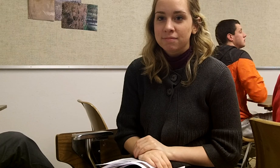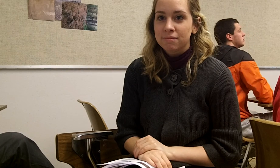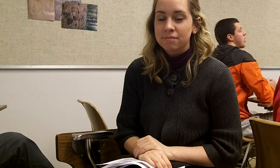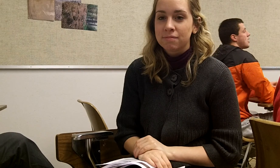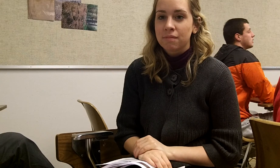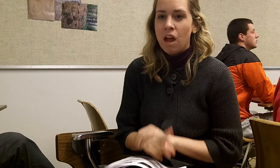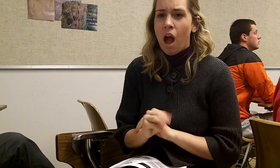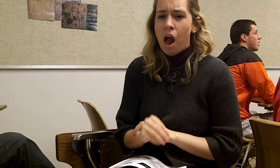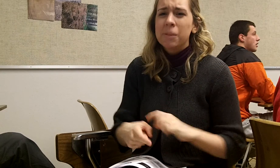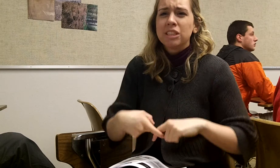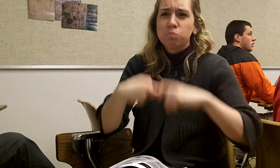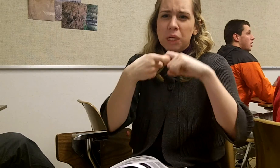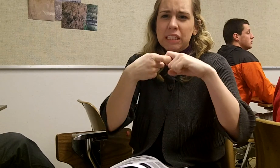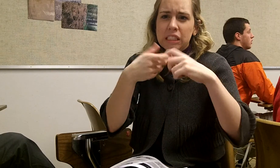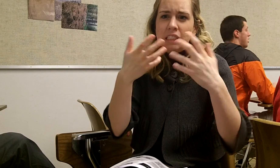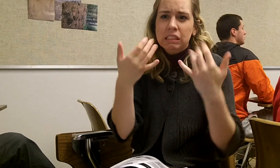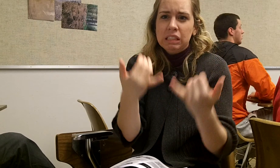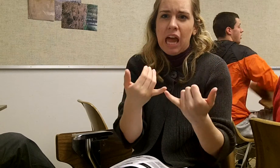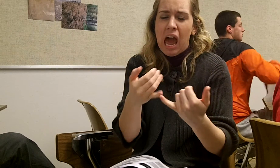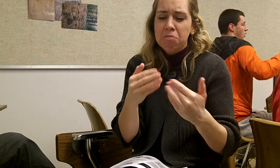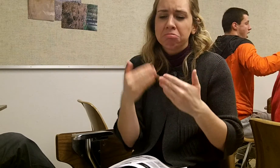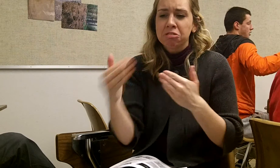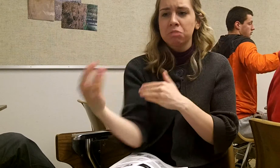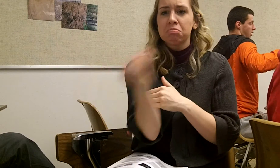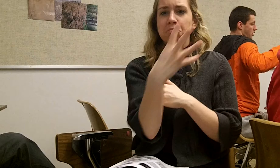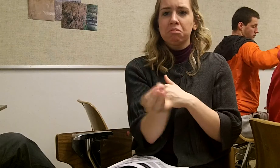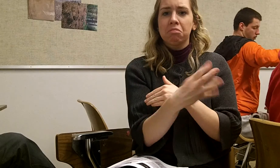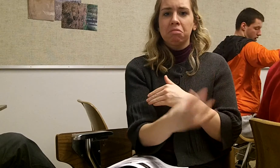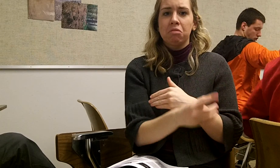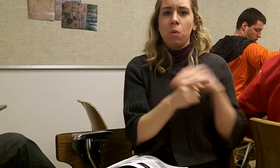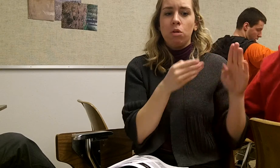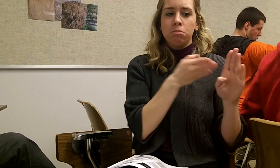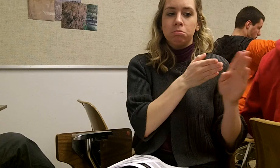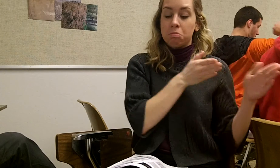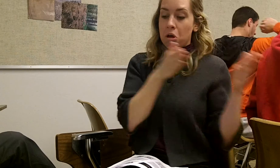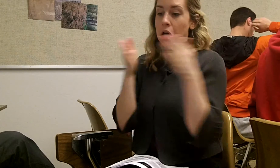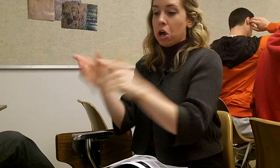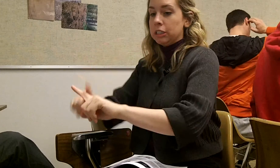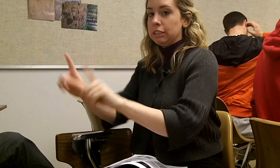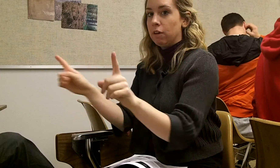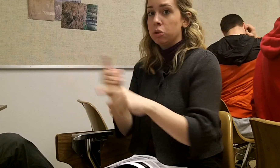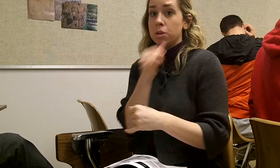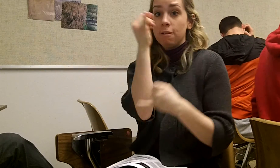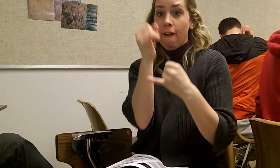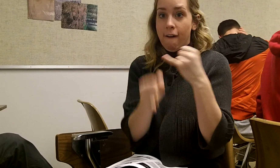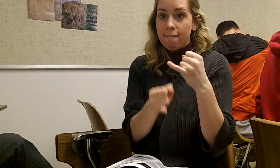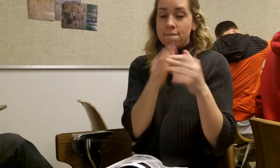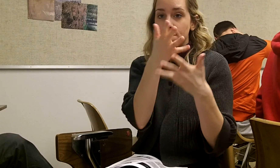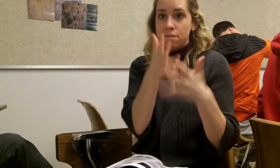Let's take a little break there, because then the next couple of slides, we're going to change direction a little bit. So this is the end of all these pathways. So